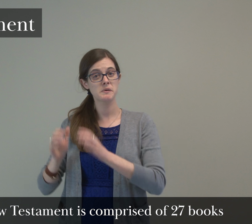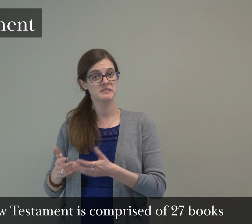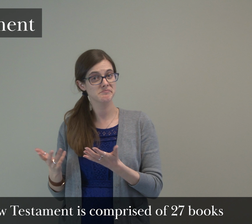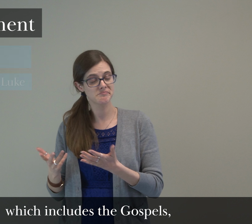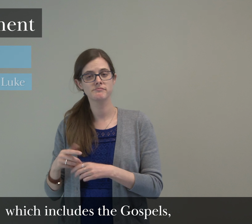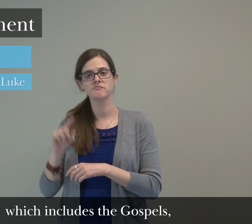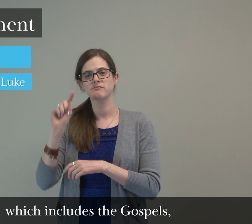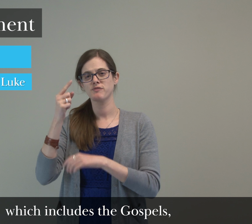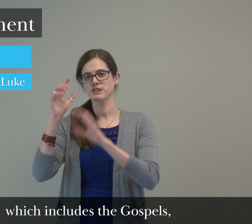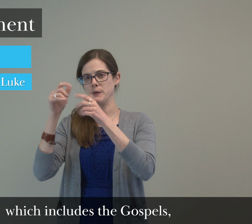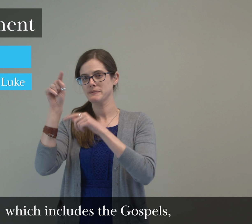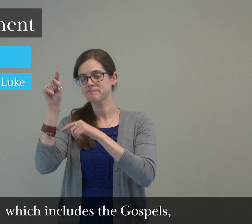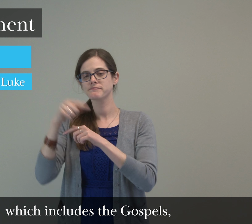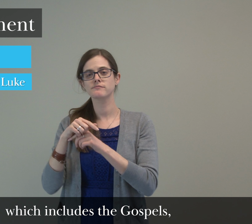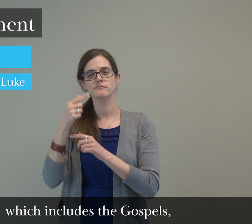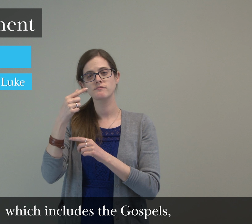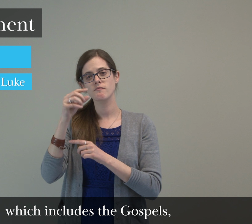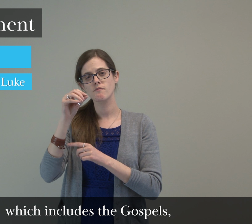which includes the Gospels,